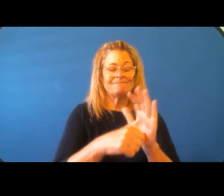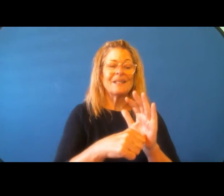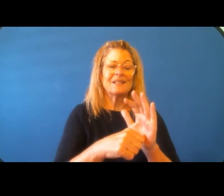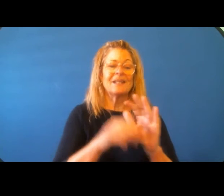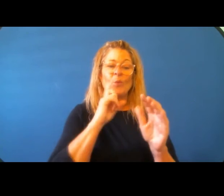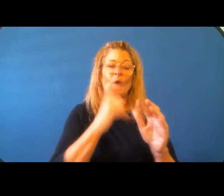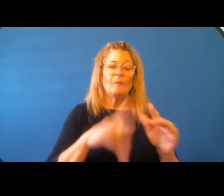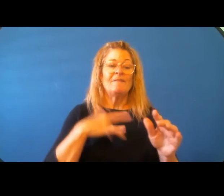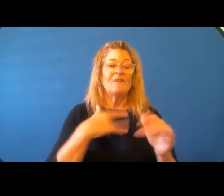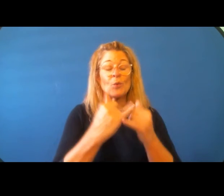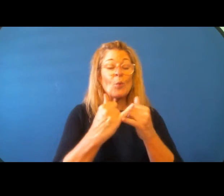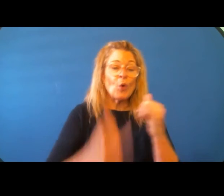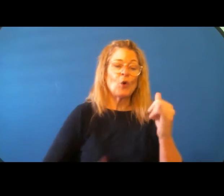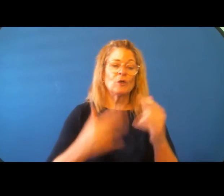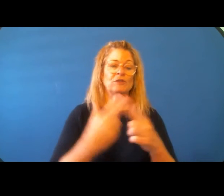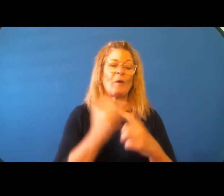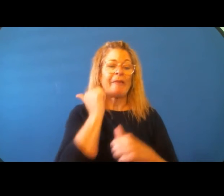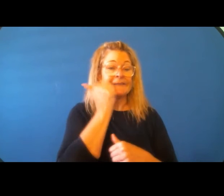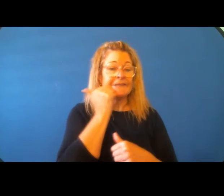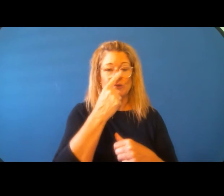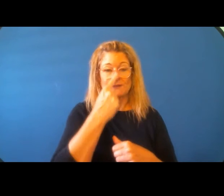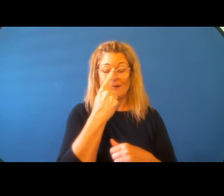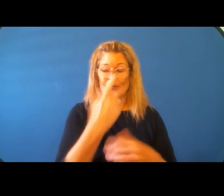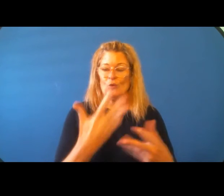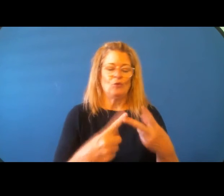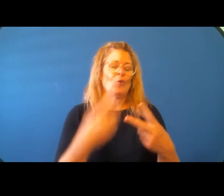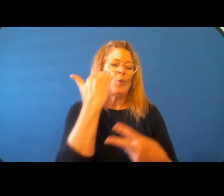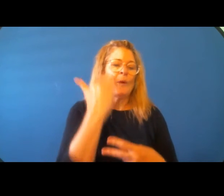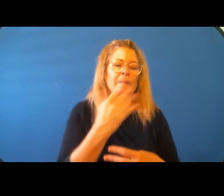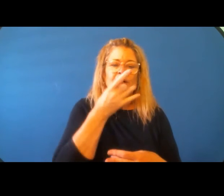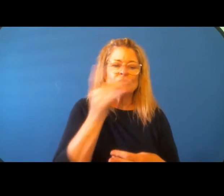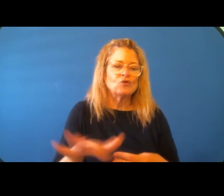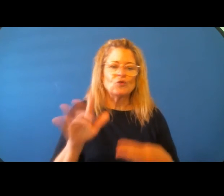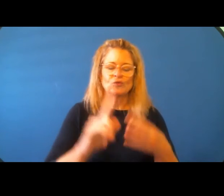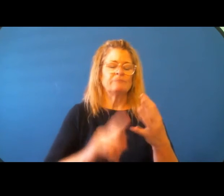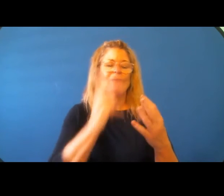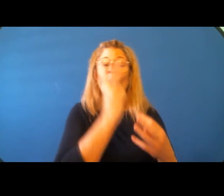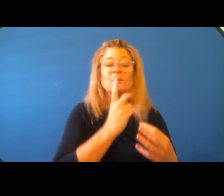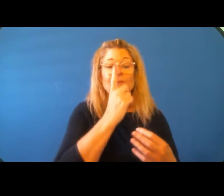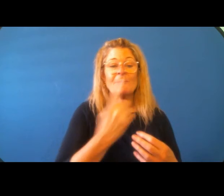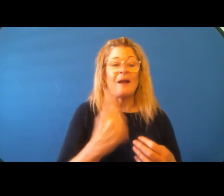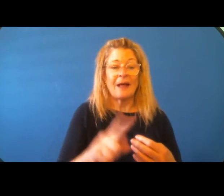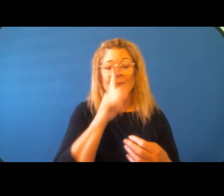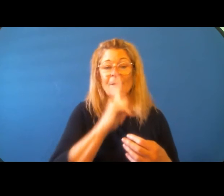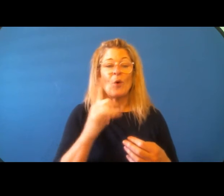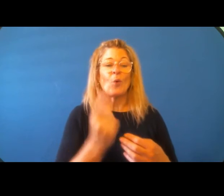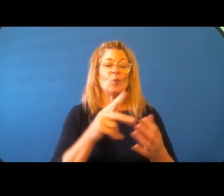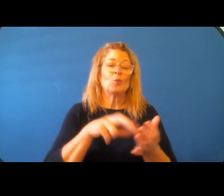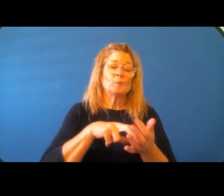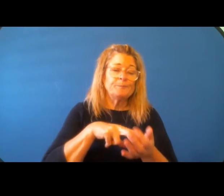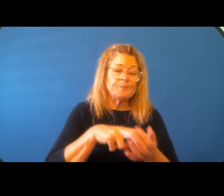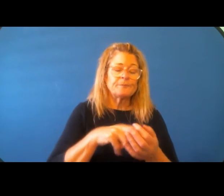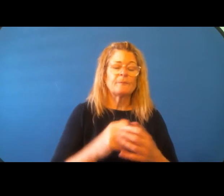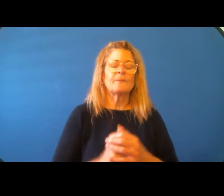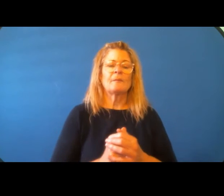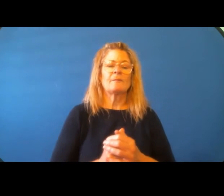amongst Indigenous peoples, alongside women, children, elderly and the most vulnerable. Climate change stands